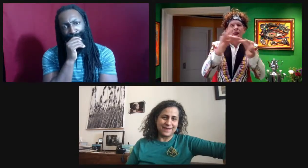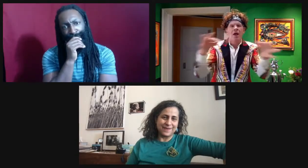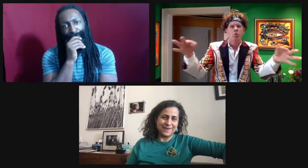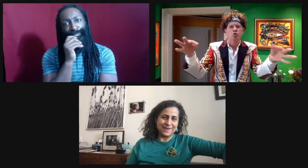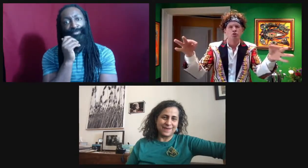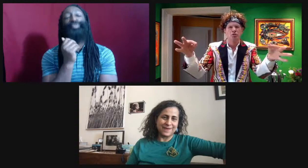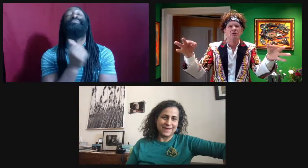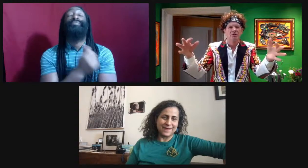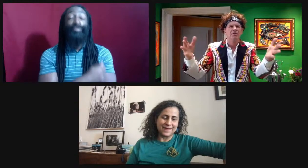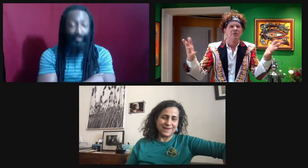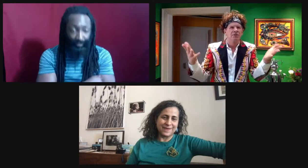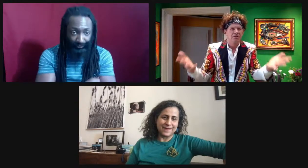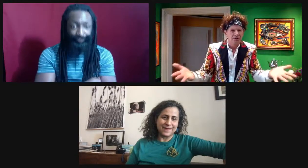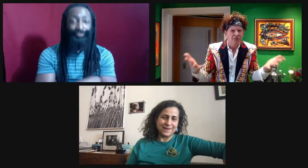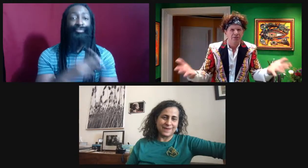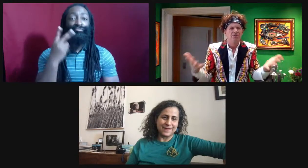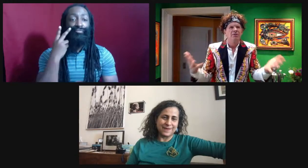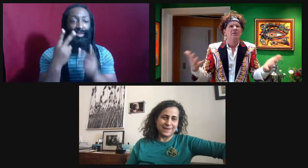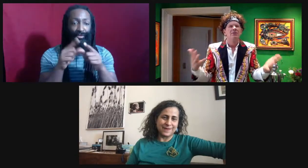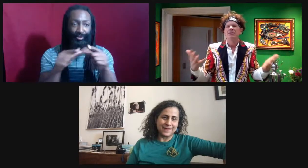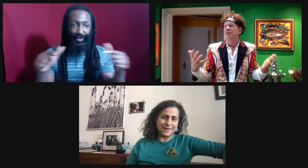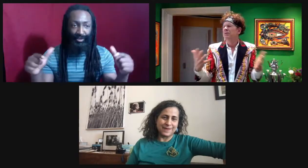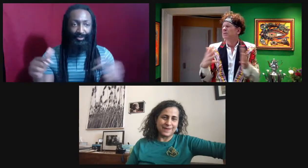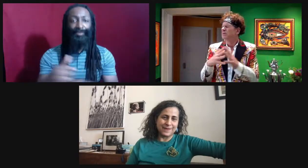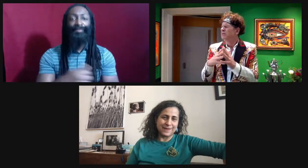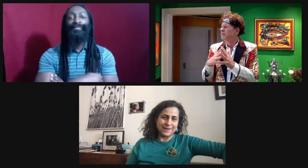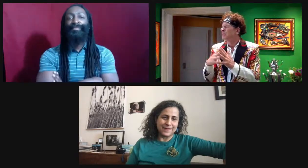You know, our art, our language is visual.